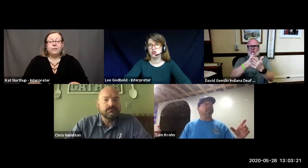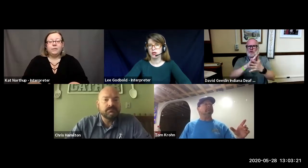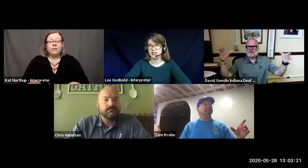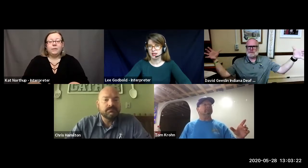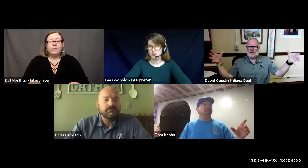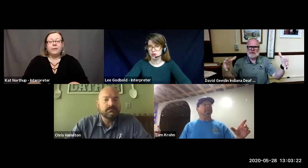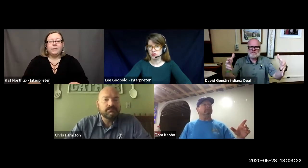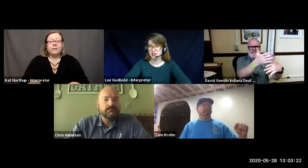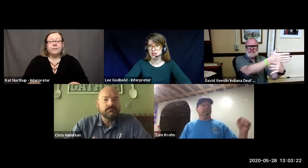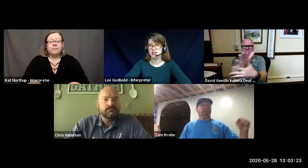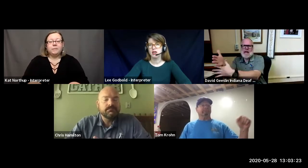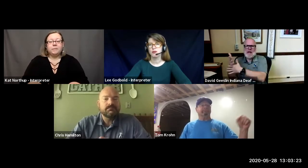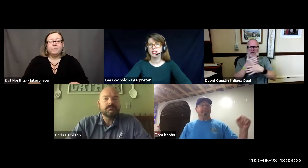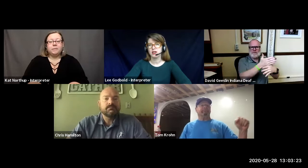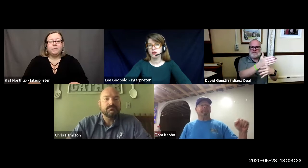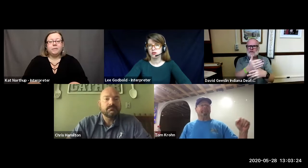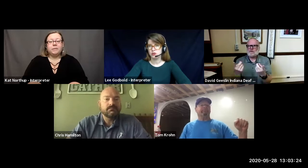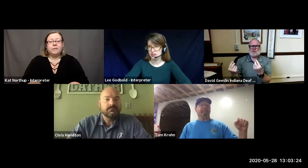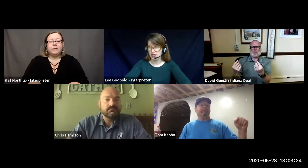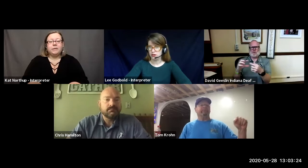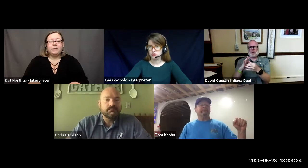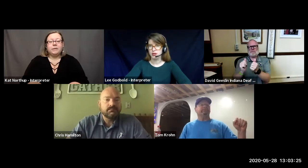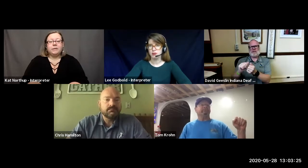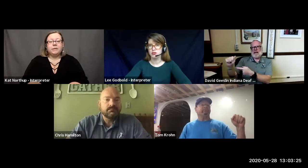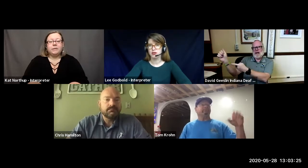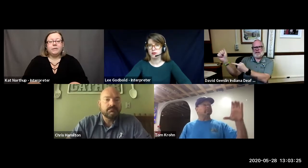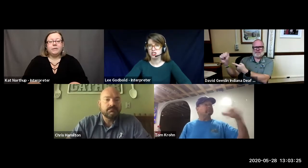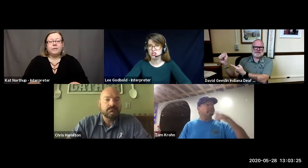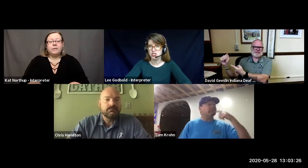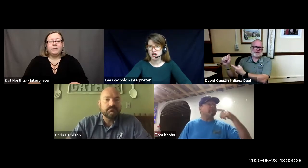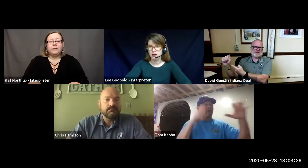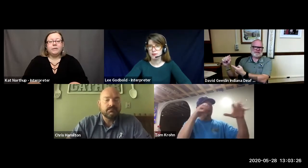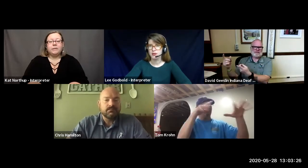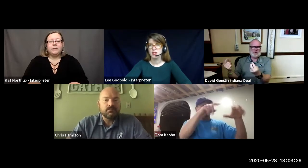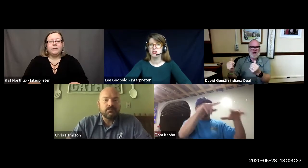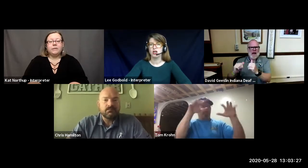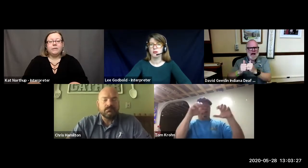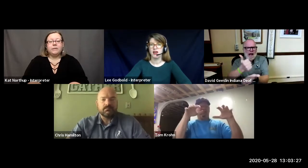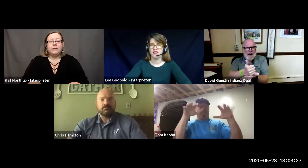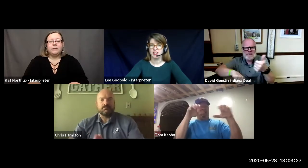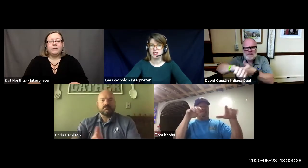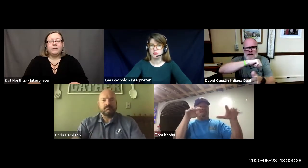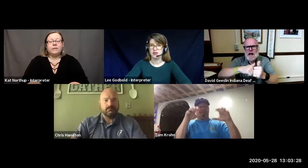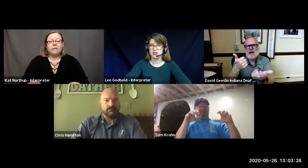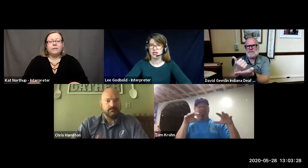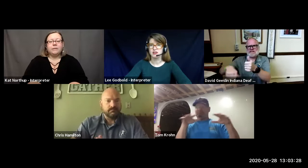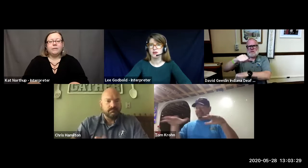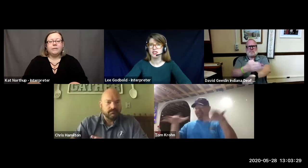one example. This is bringing all the schools together to be able to information share, talk about athletics specifically. And Tom's